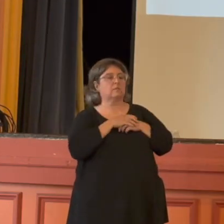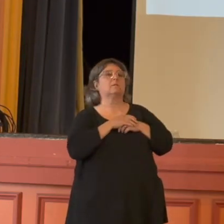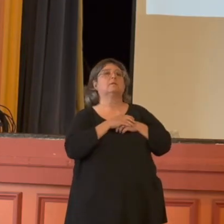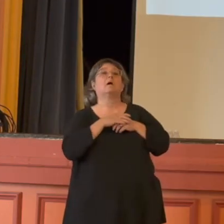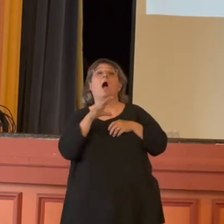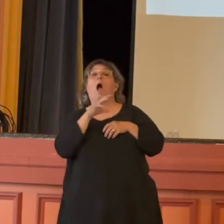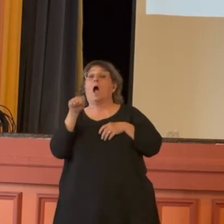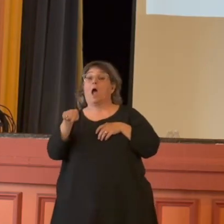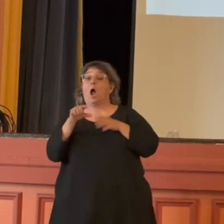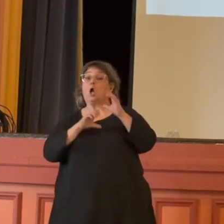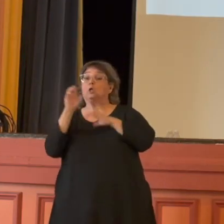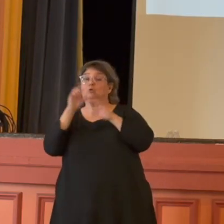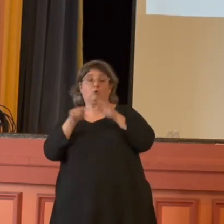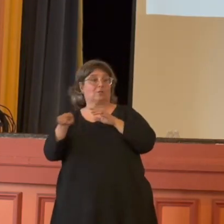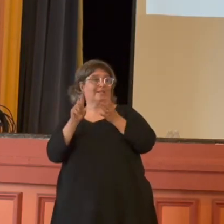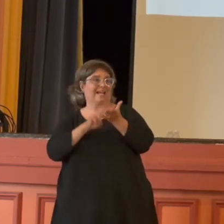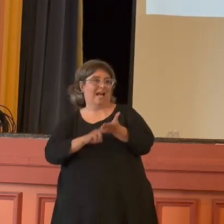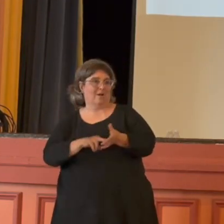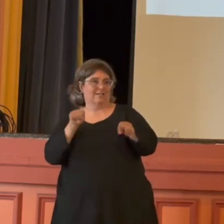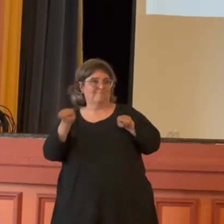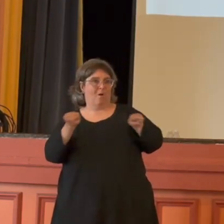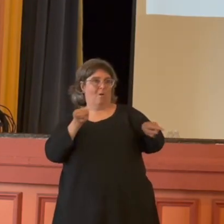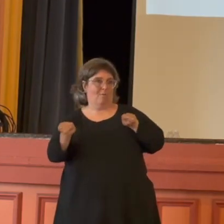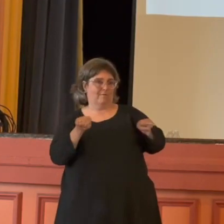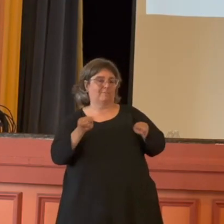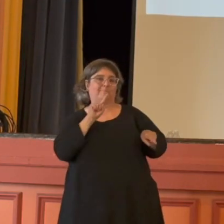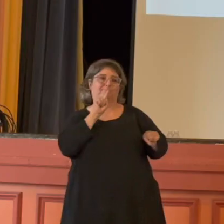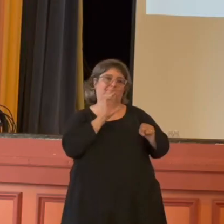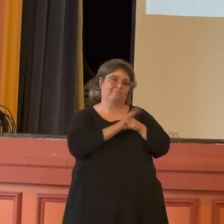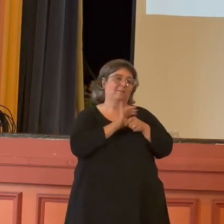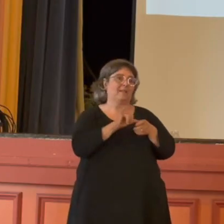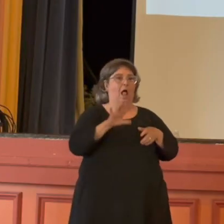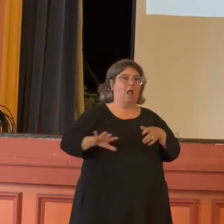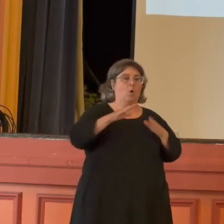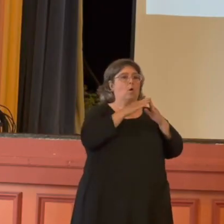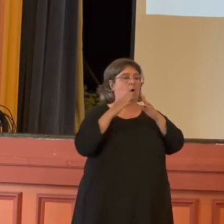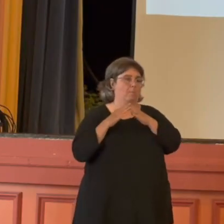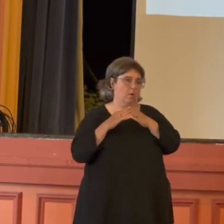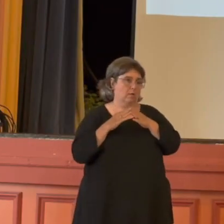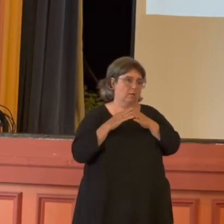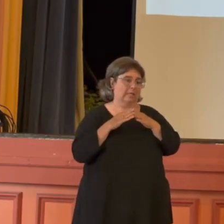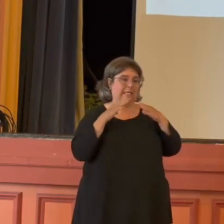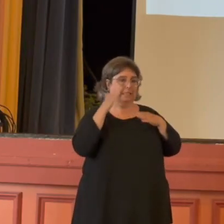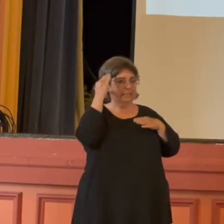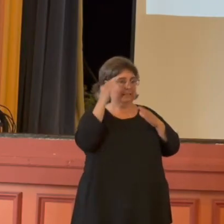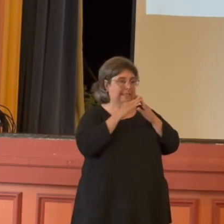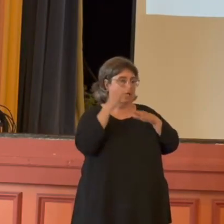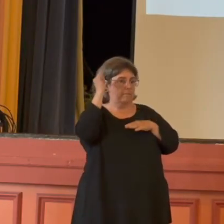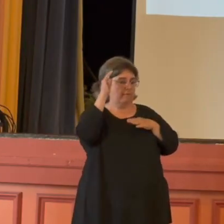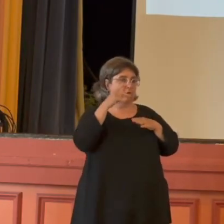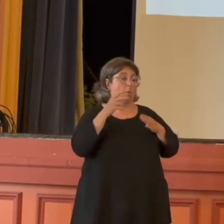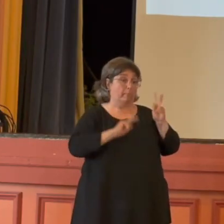well as the construction contractor side, we would ensure that the local community, City Buffalo